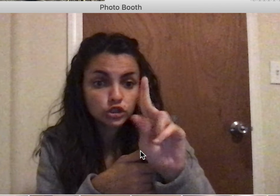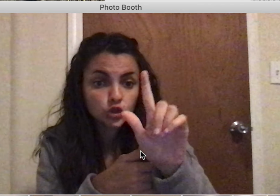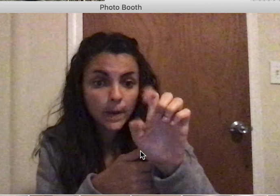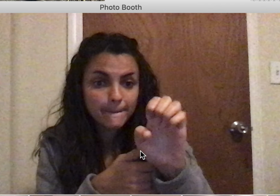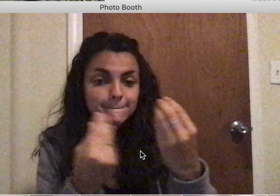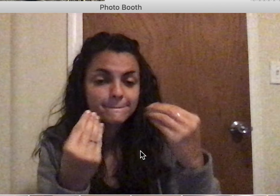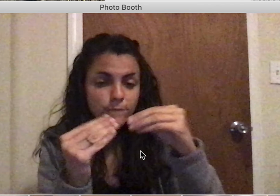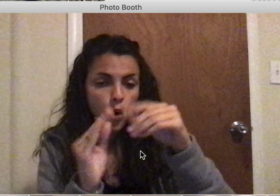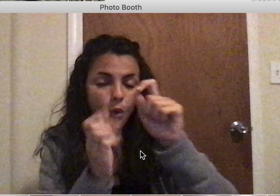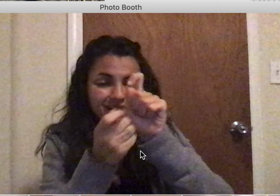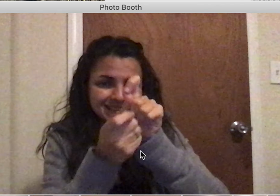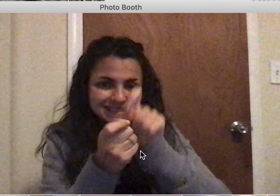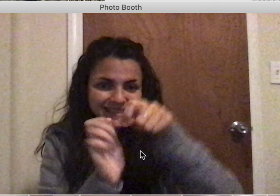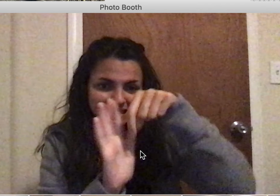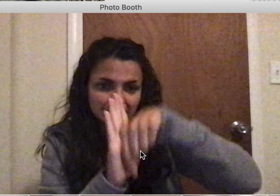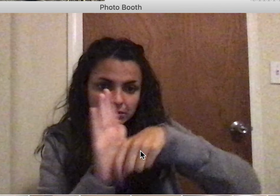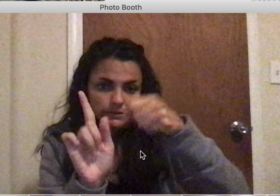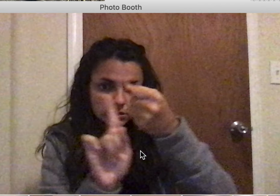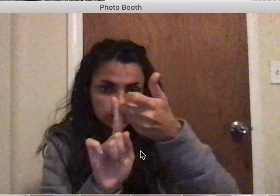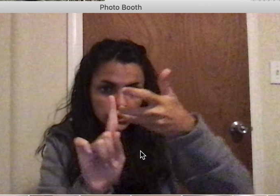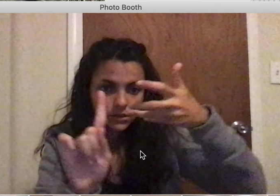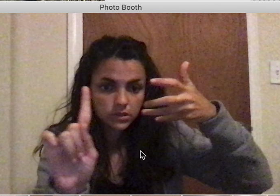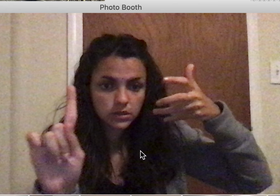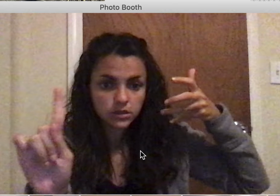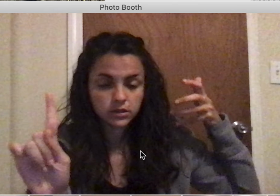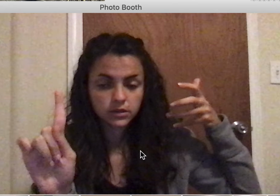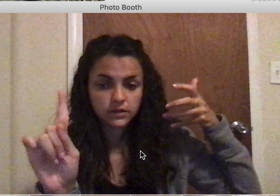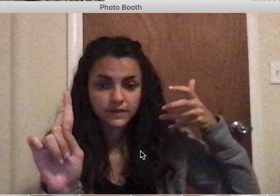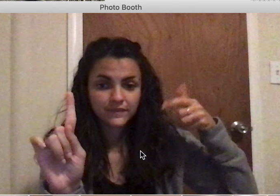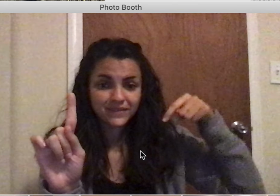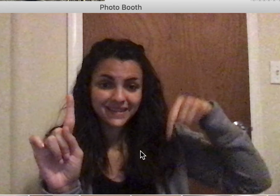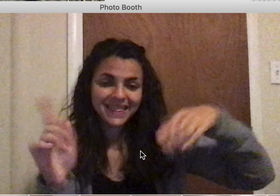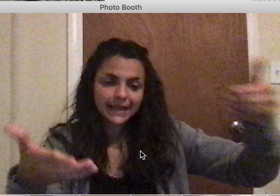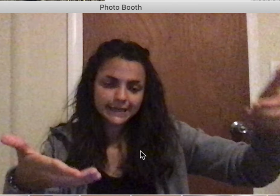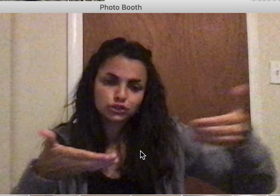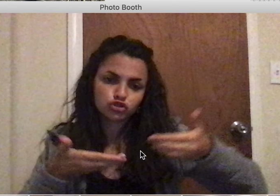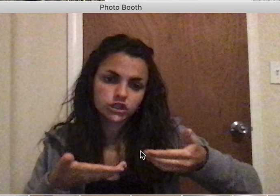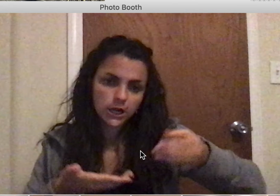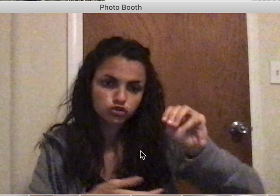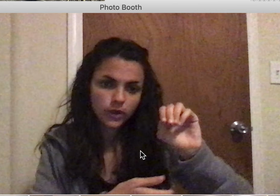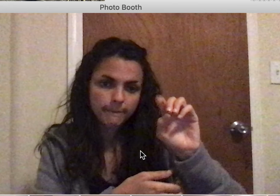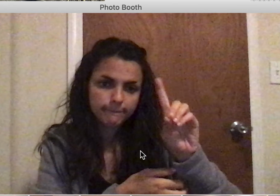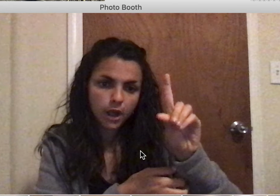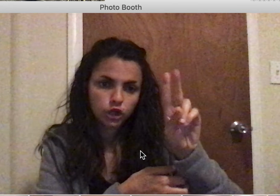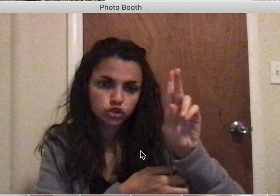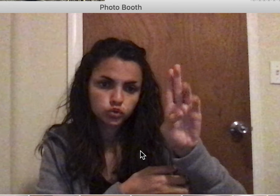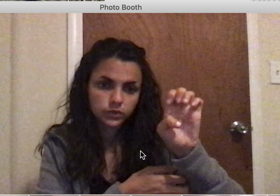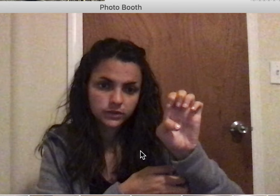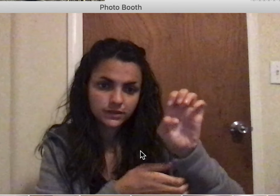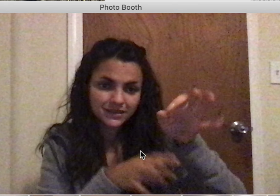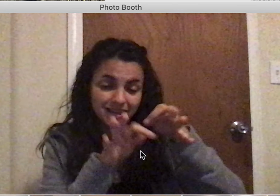also in the last part of chapter 1. So this is an introductory module. What I would like you